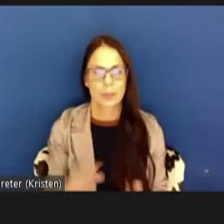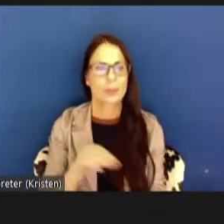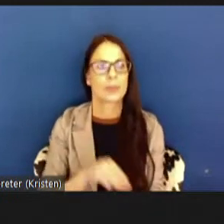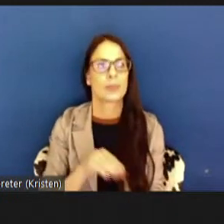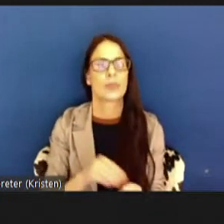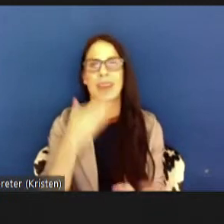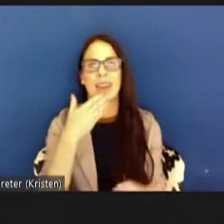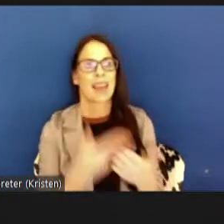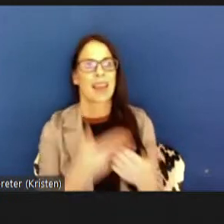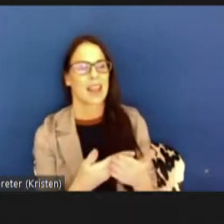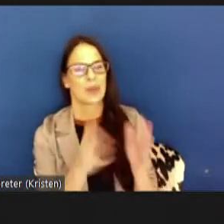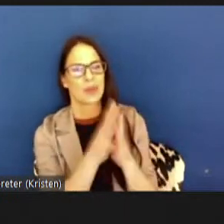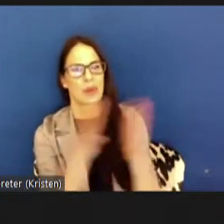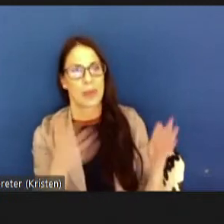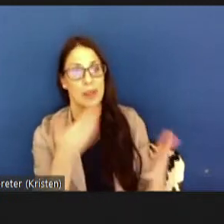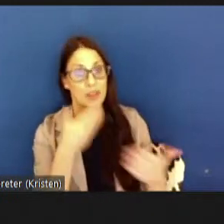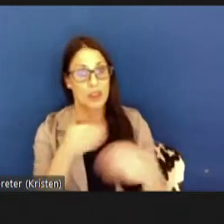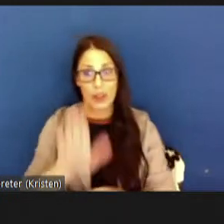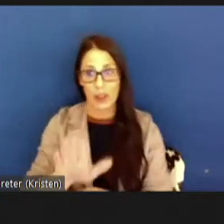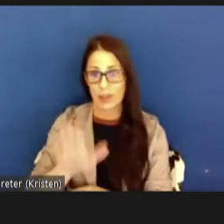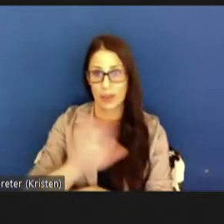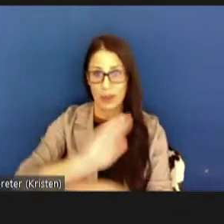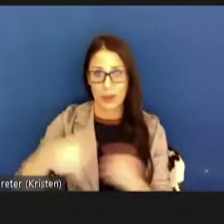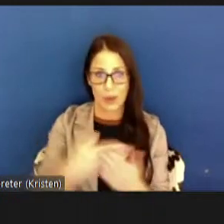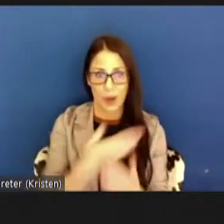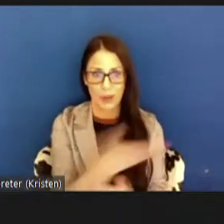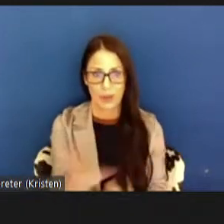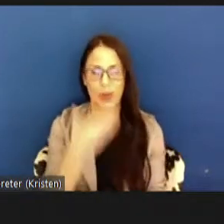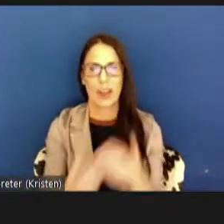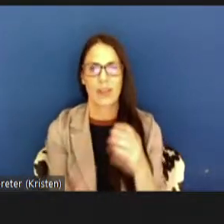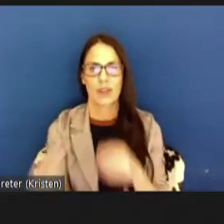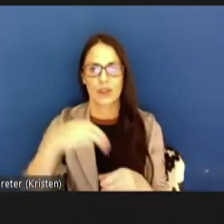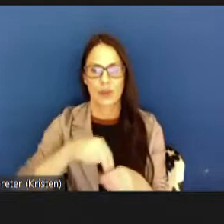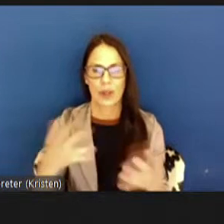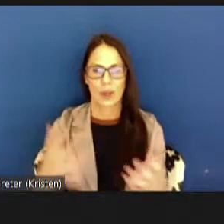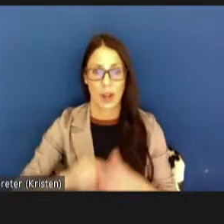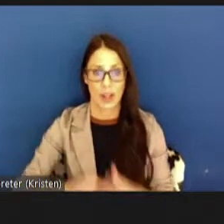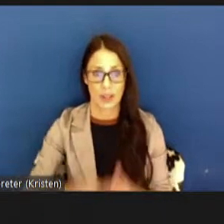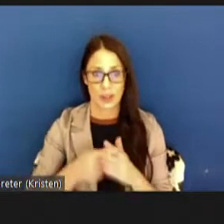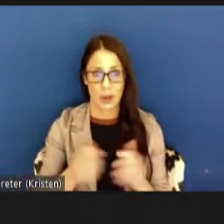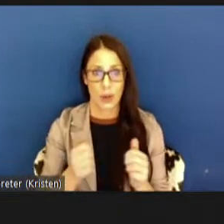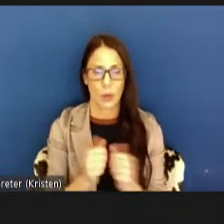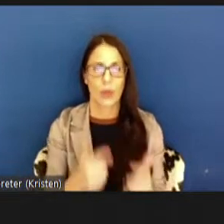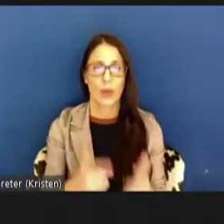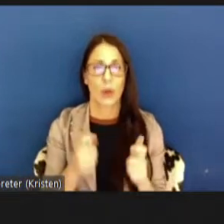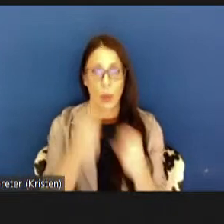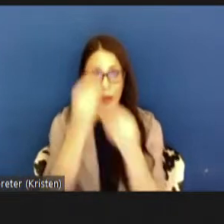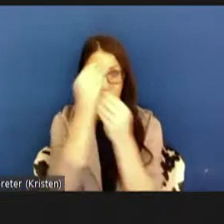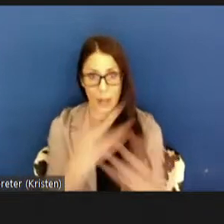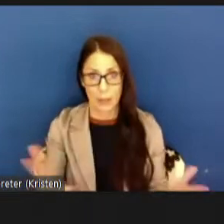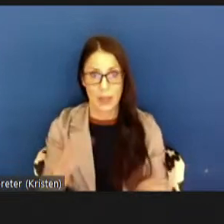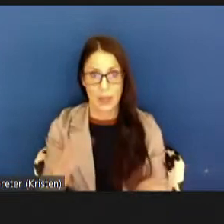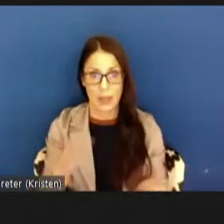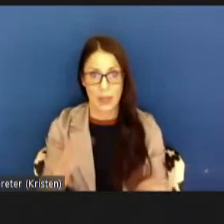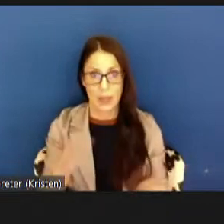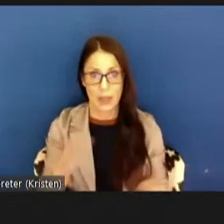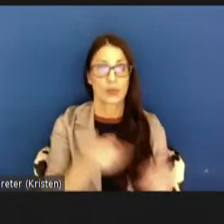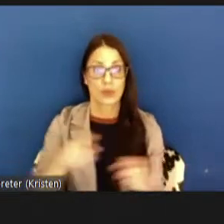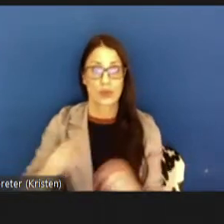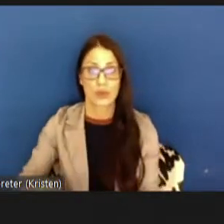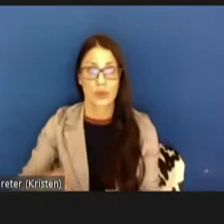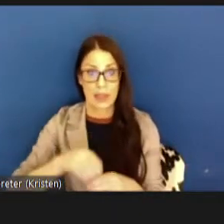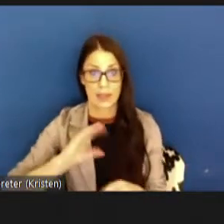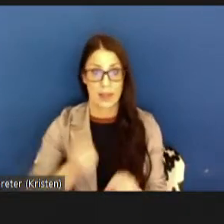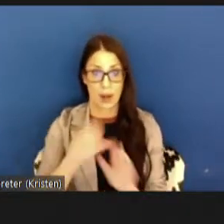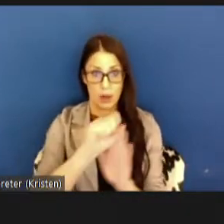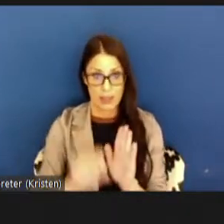Great, thank you so much, and good afternoon to all of you. Thank you for joining us. So I want to start here with a quick update on our trends in the state, and then we'll also talk a